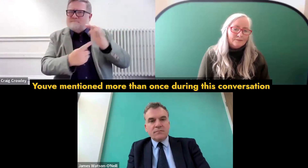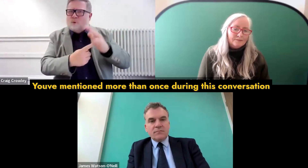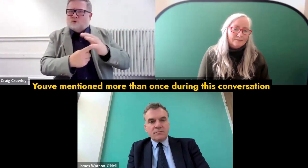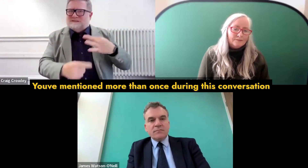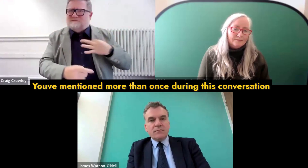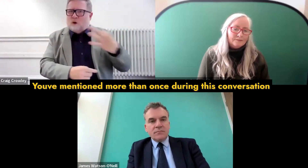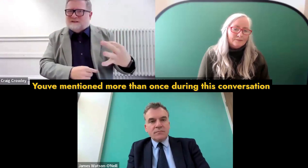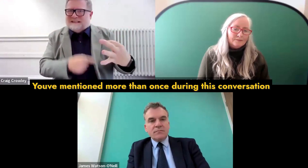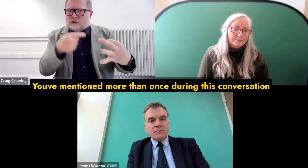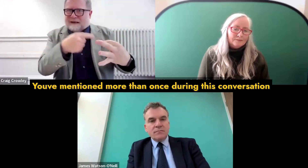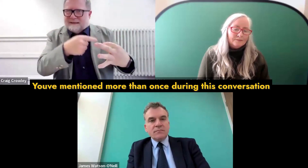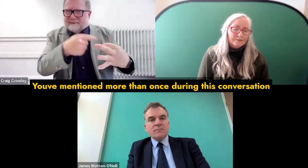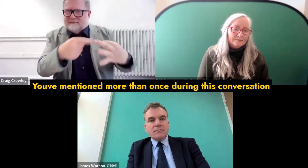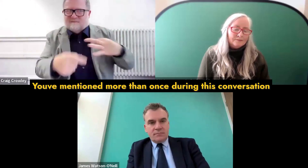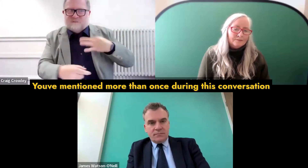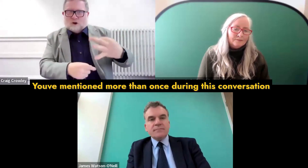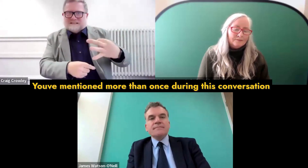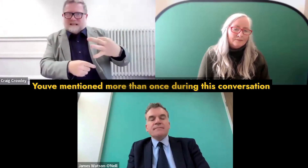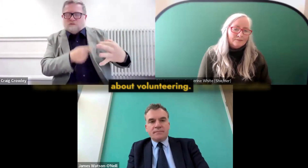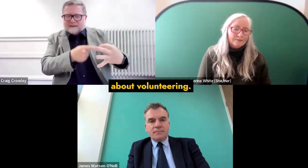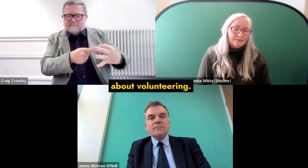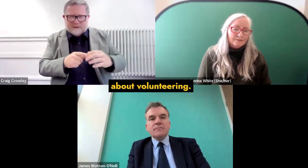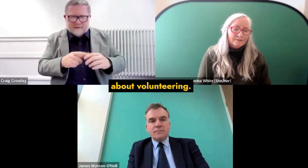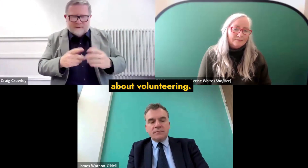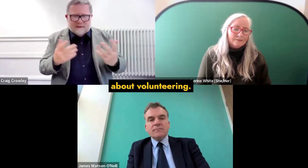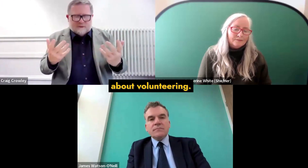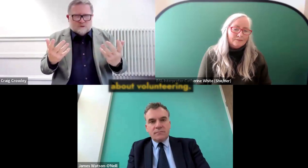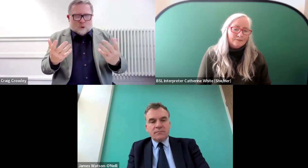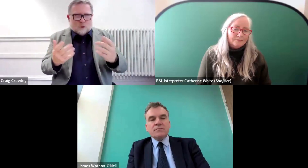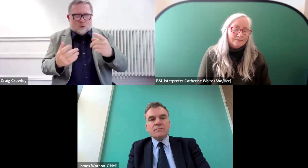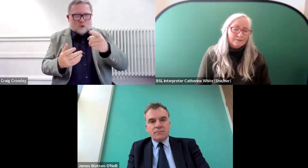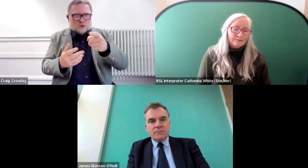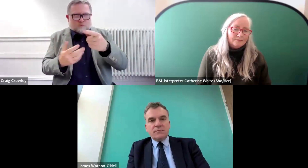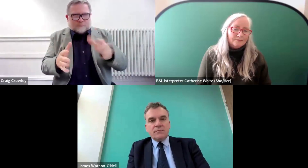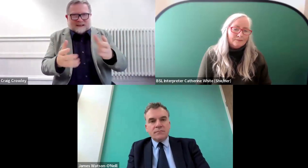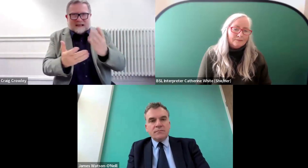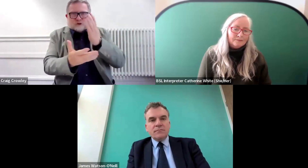You've mentioned more than once during this conversation about volunteering.